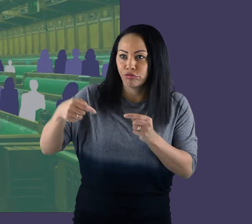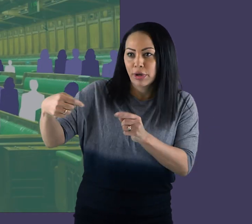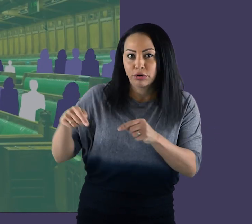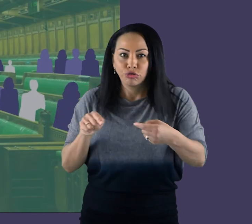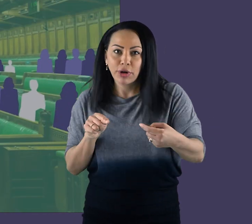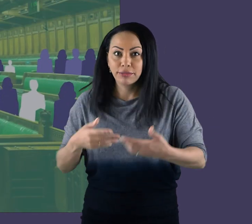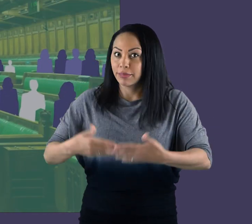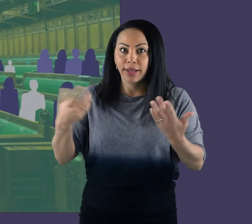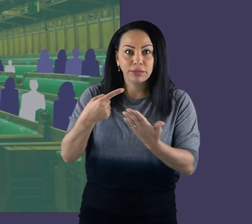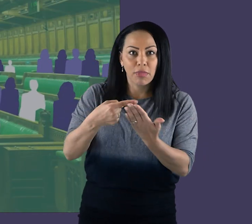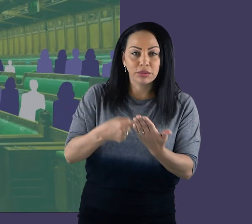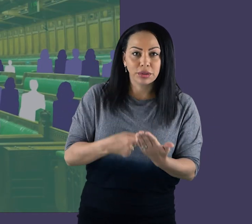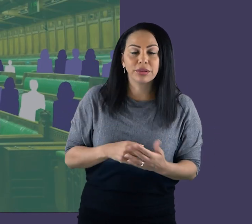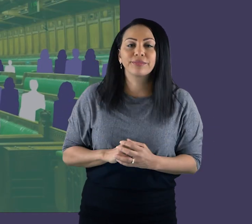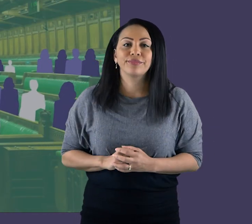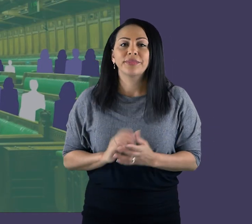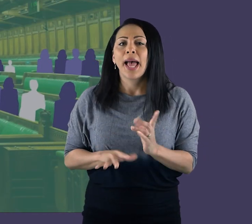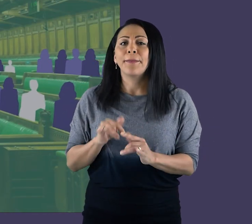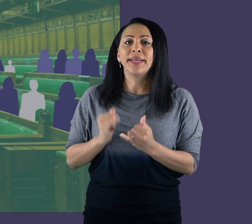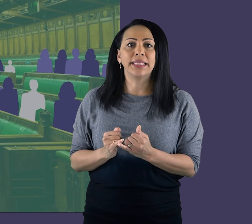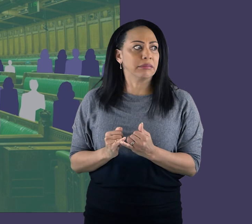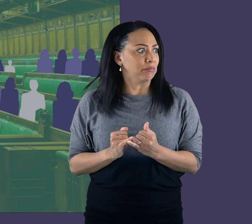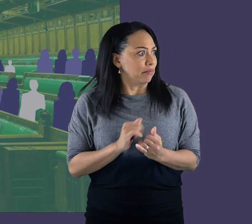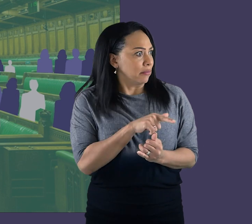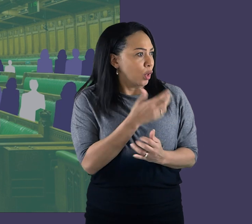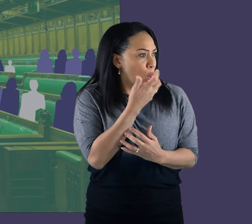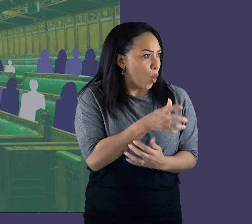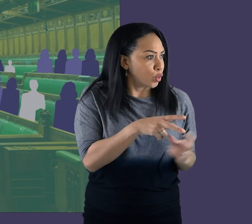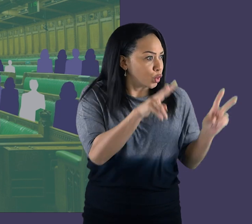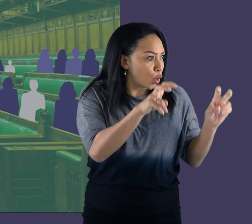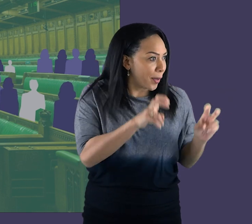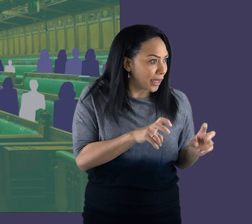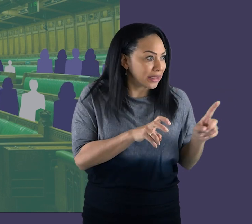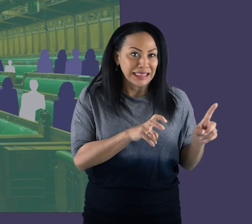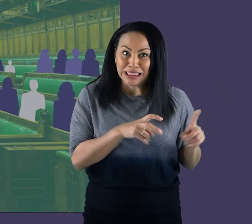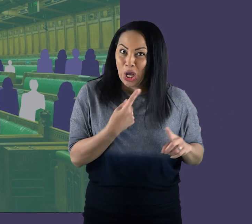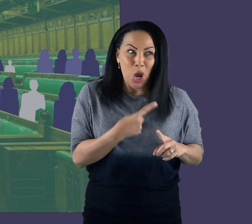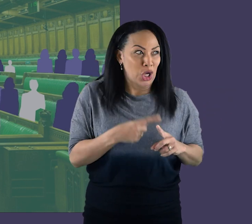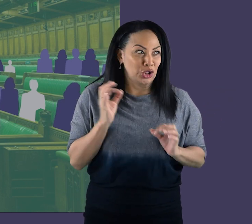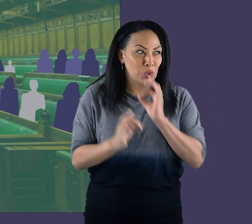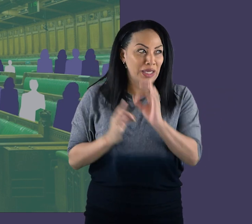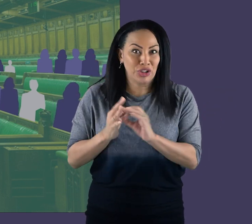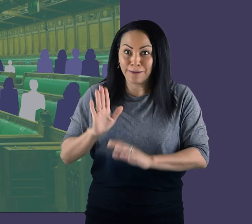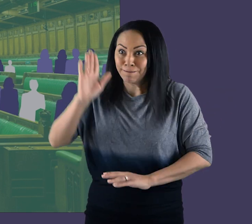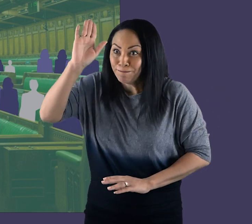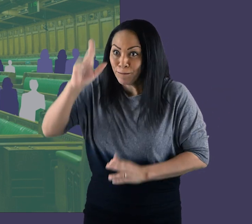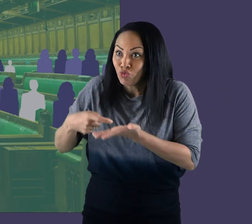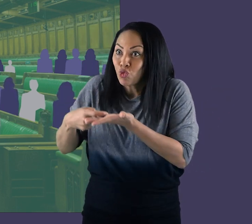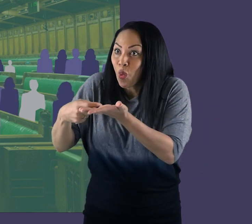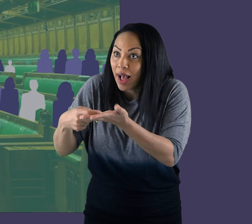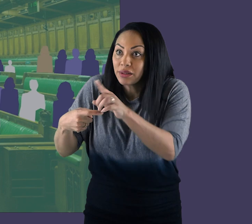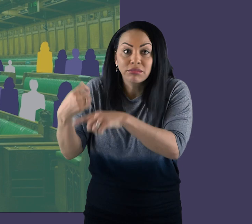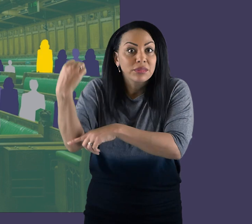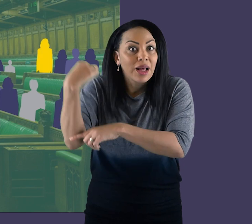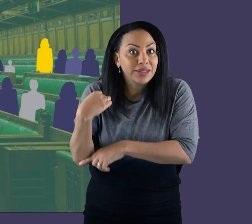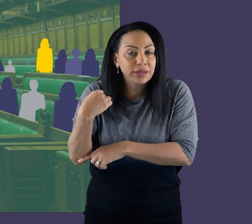government policies. MPs can also request to ask an urgent question relating to a topical event. If granted,